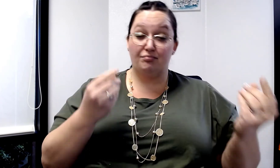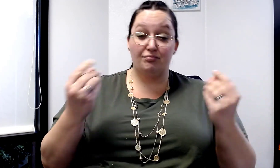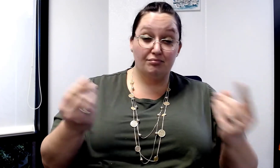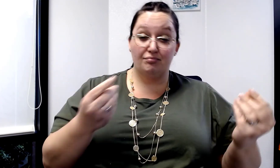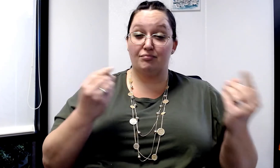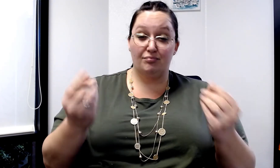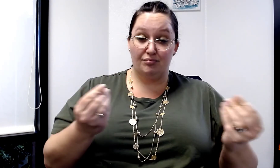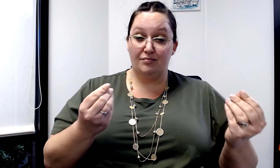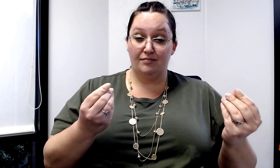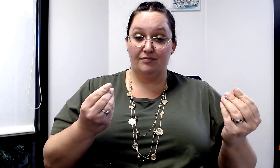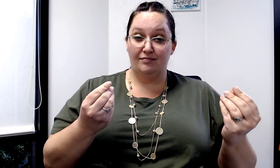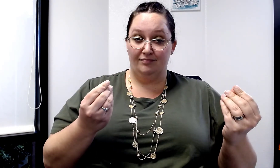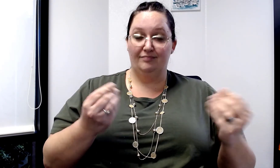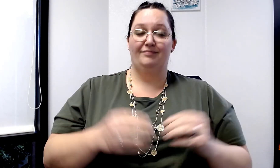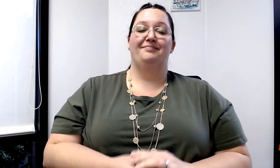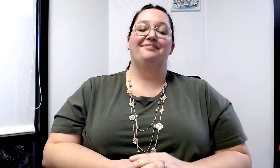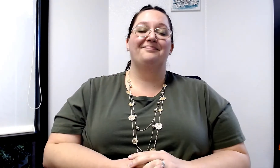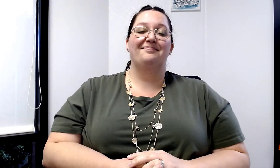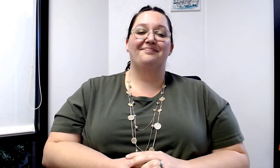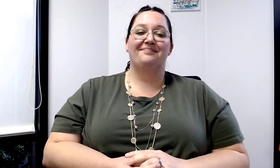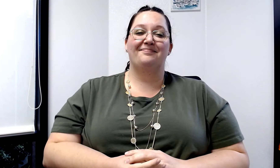I have lots going on. Lots to do.